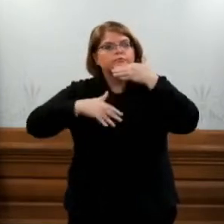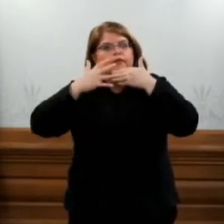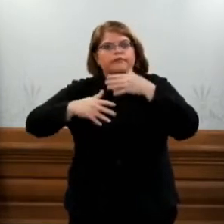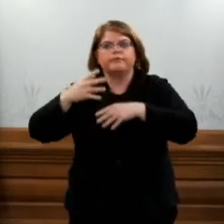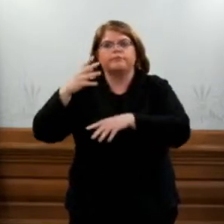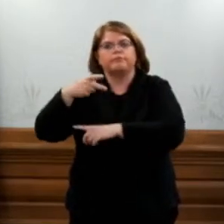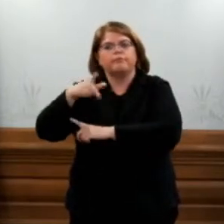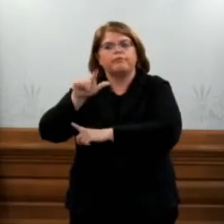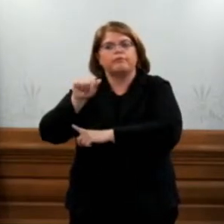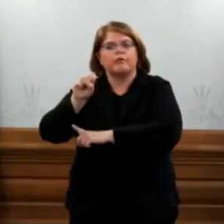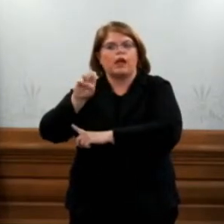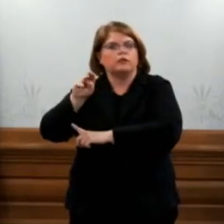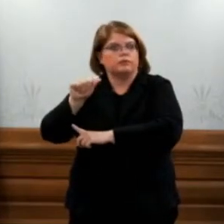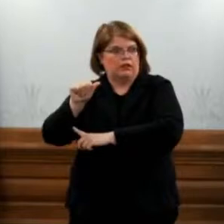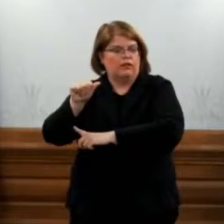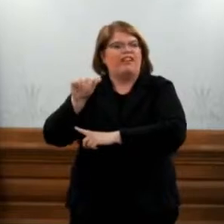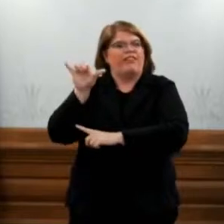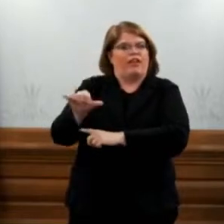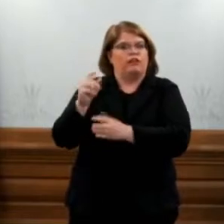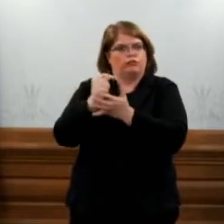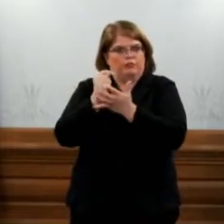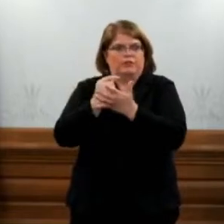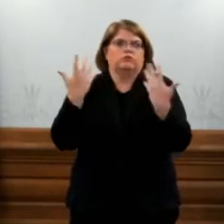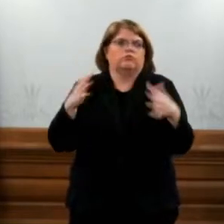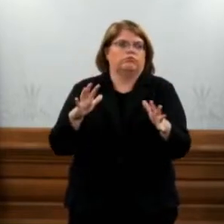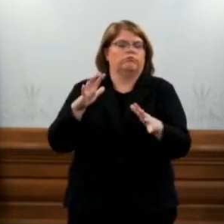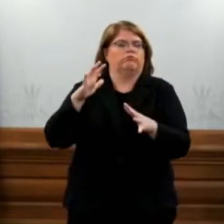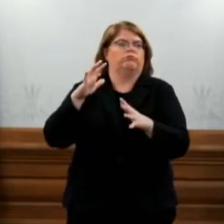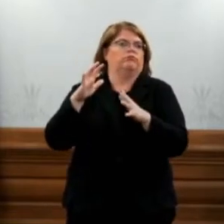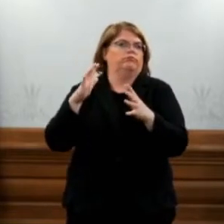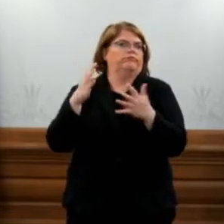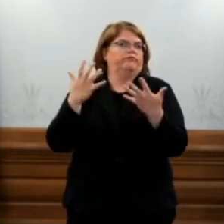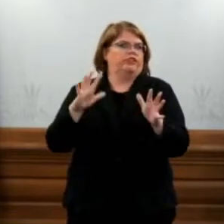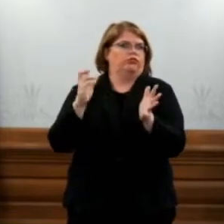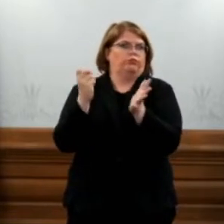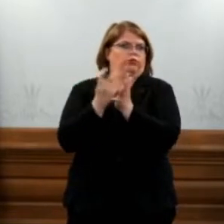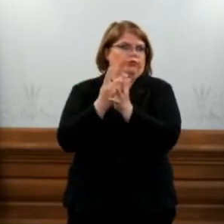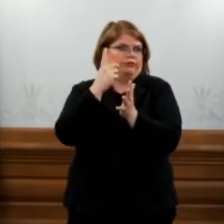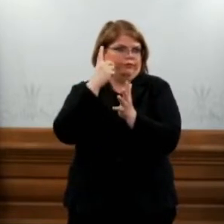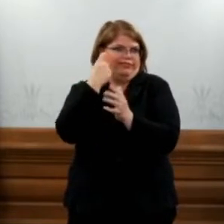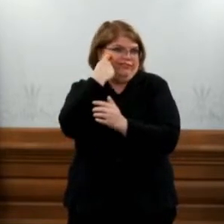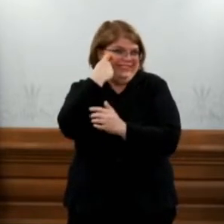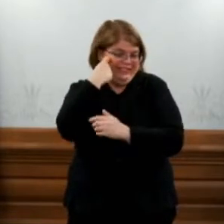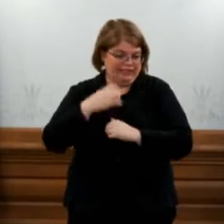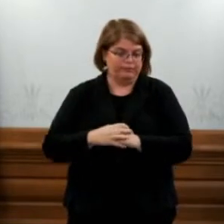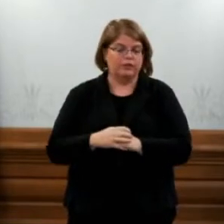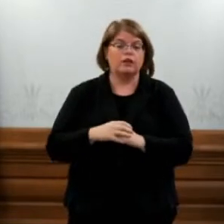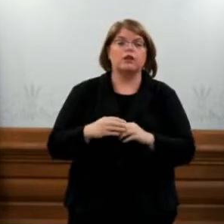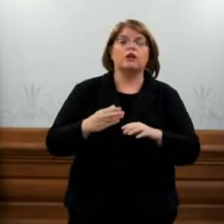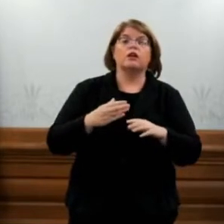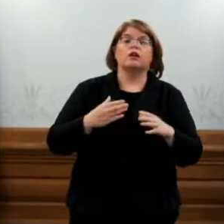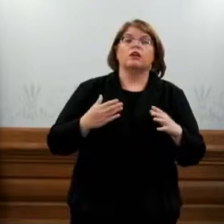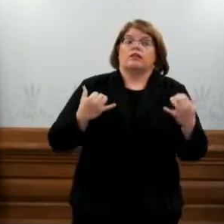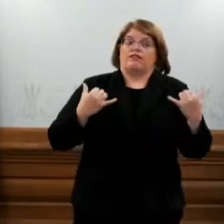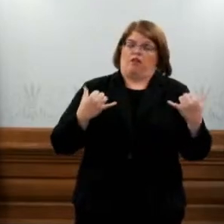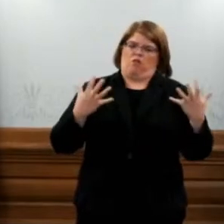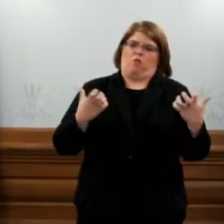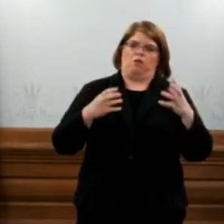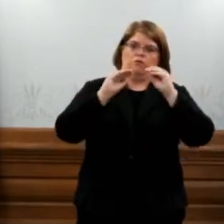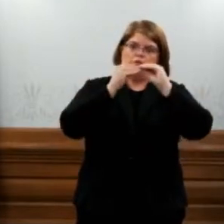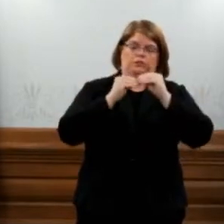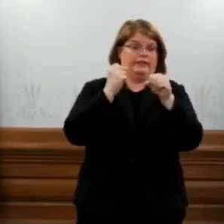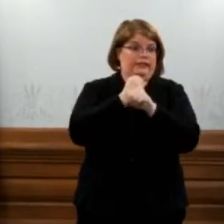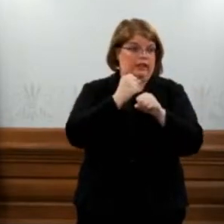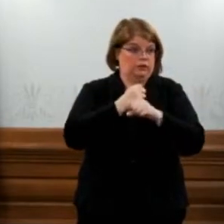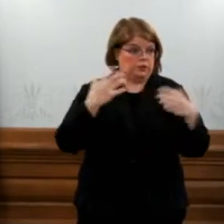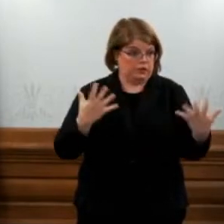authorization going forward. But first, let's talk about some numbers. Since Monday, our state has